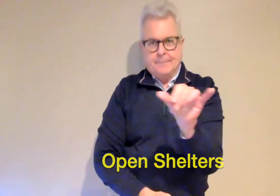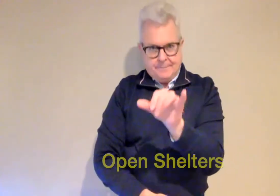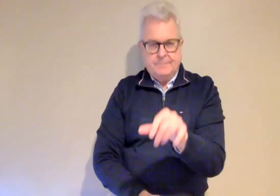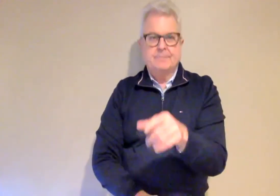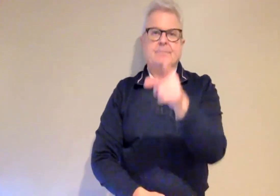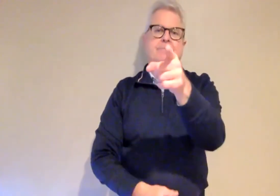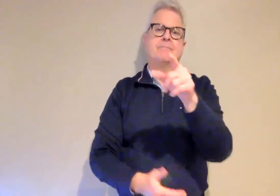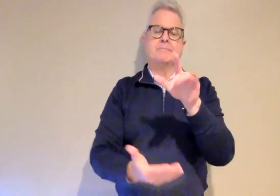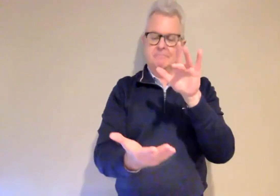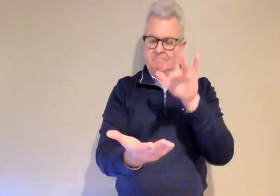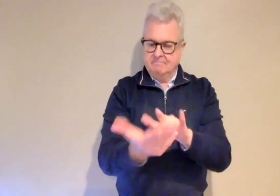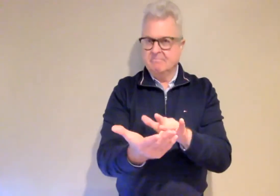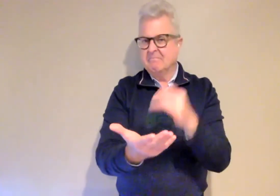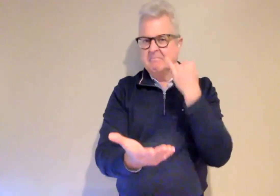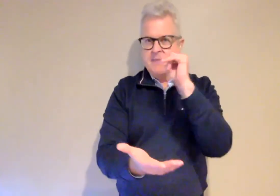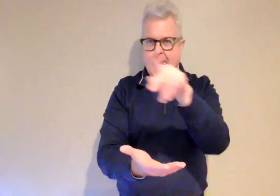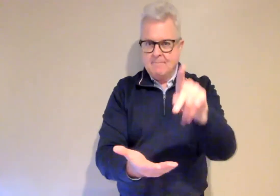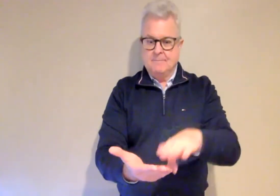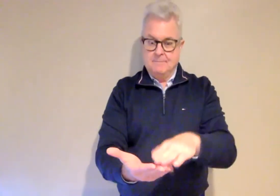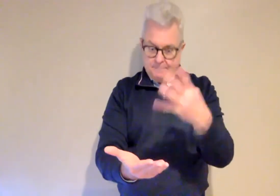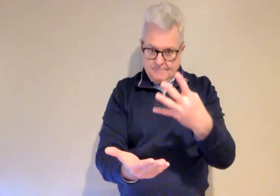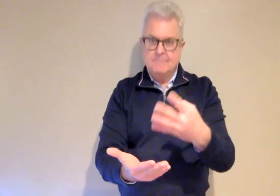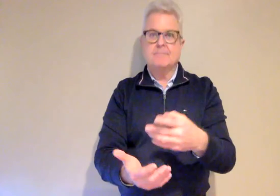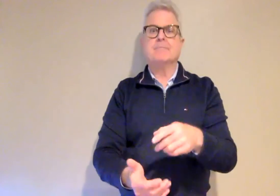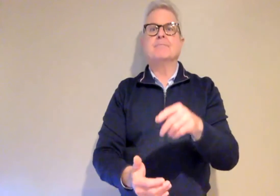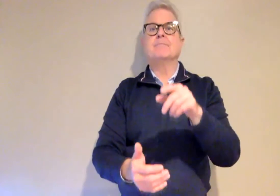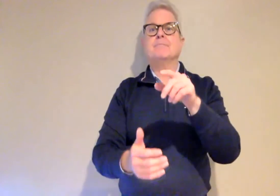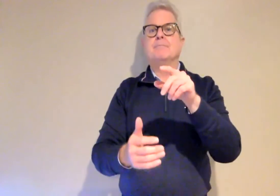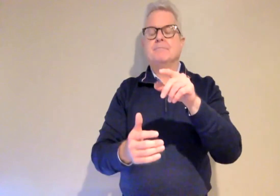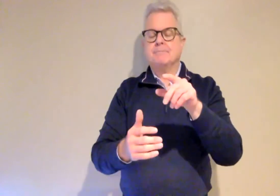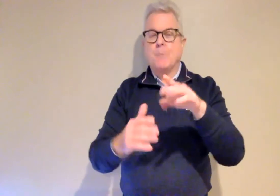So warming shelters and open shelters are really basically the two of the same.